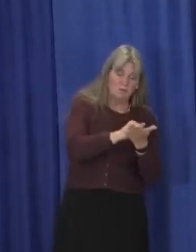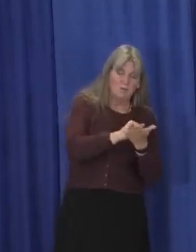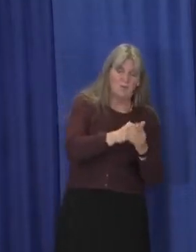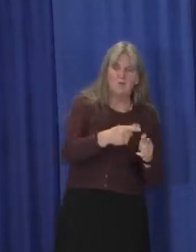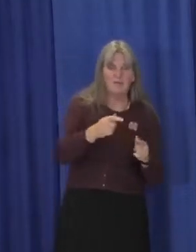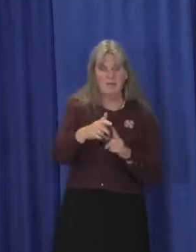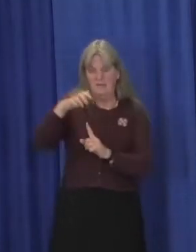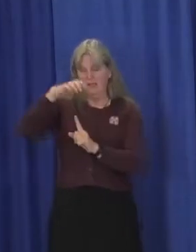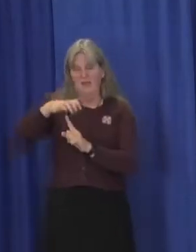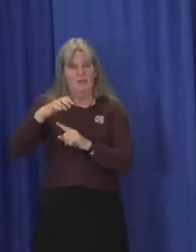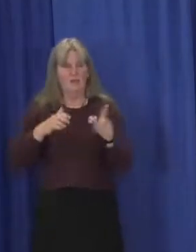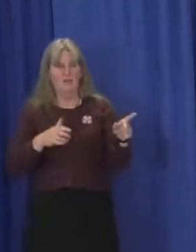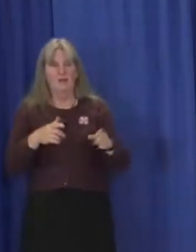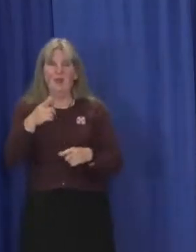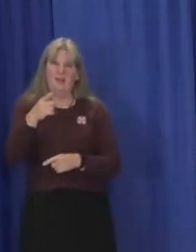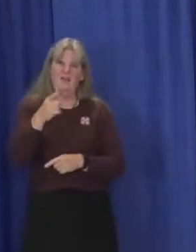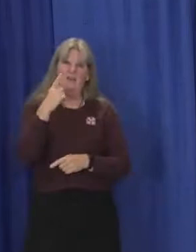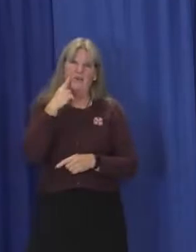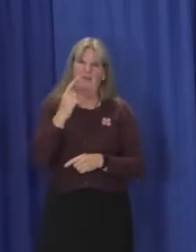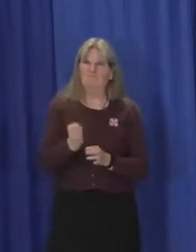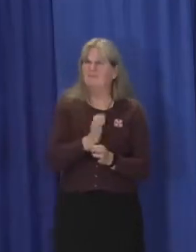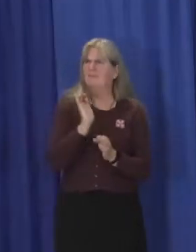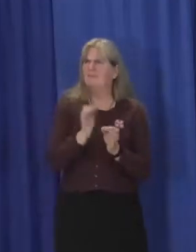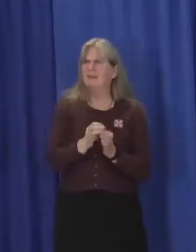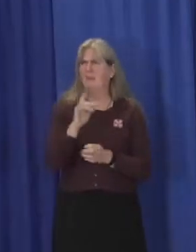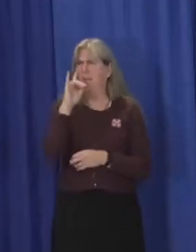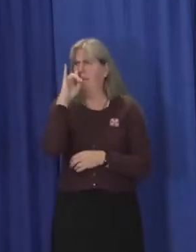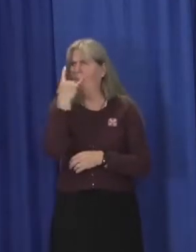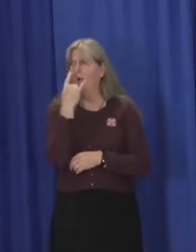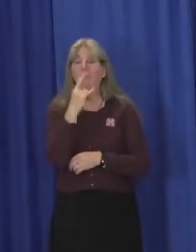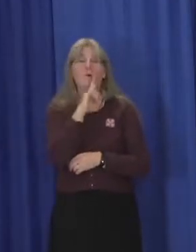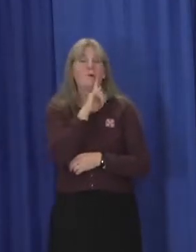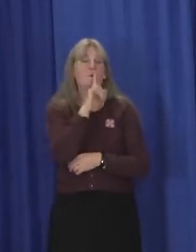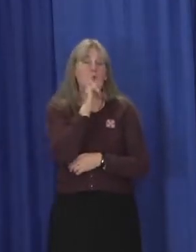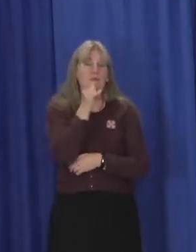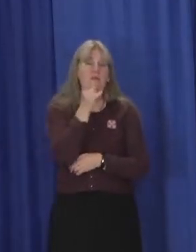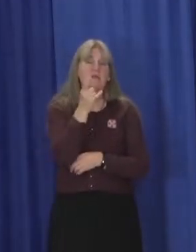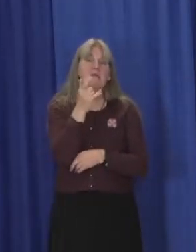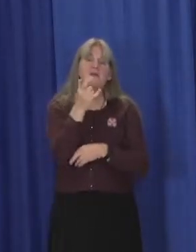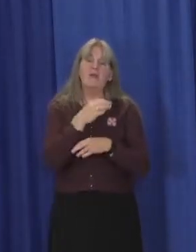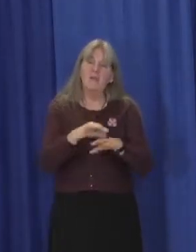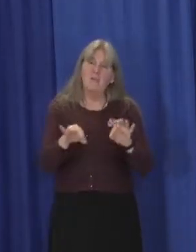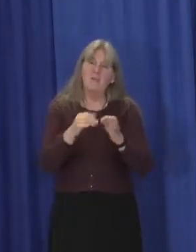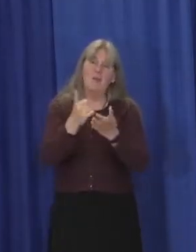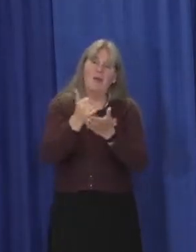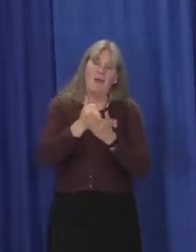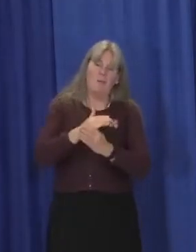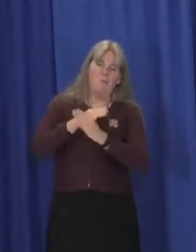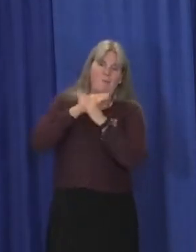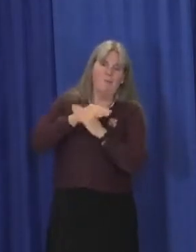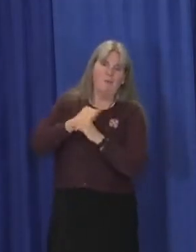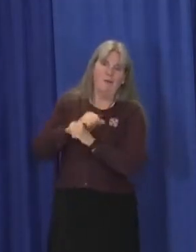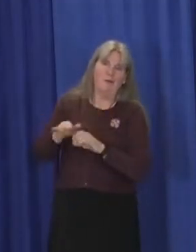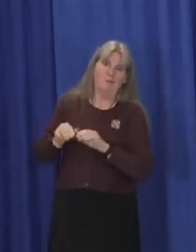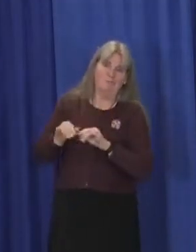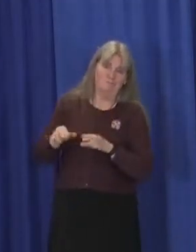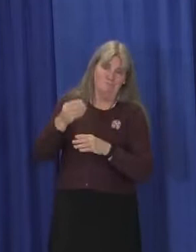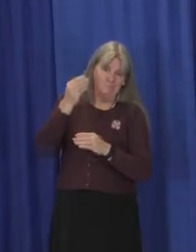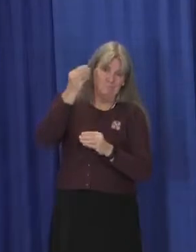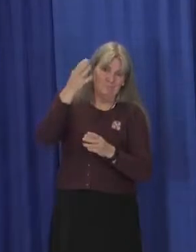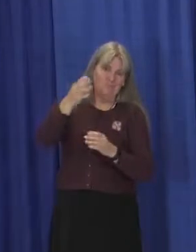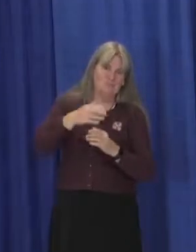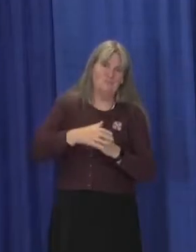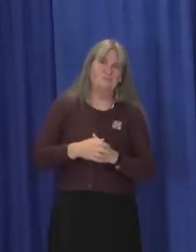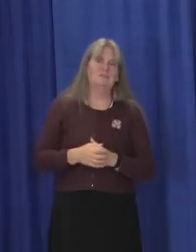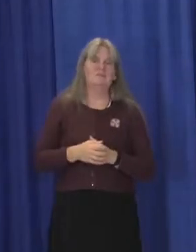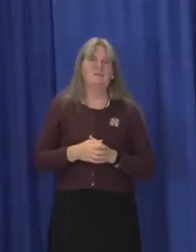a simple, boring, and ordinary thing to do, yet it is so effective at preventing the spread of COVID-19. When